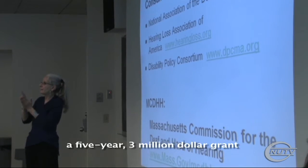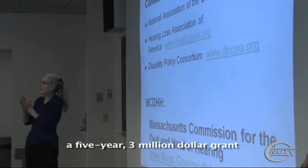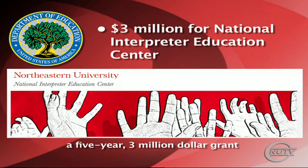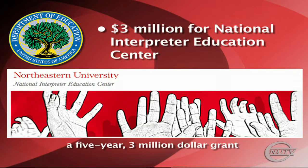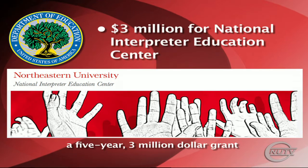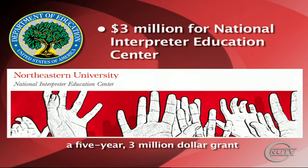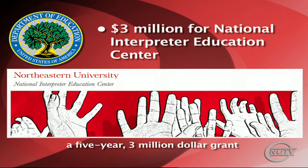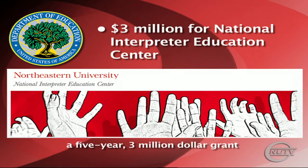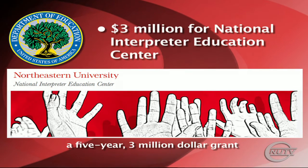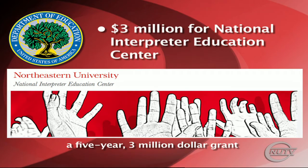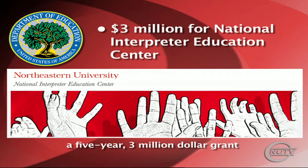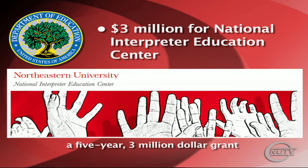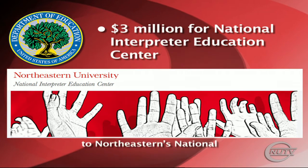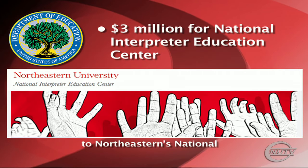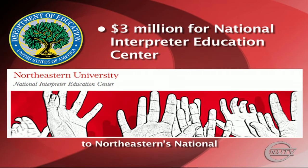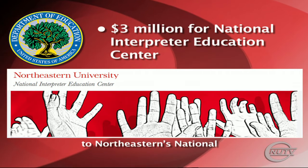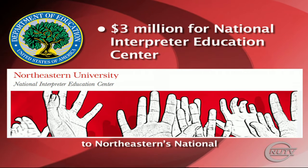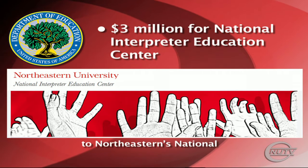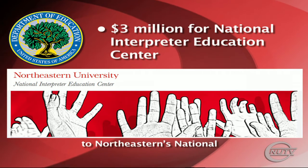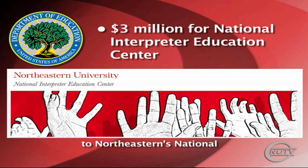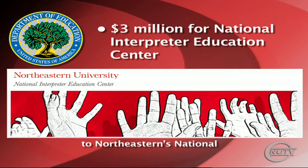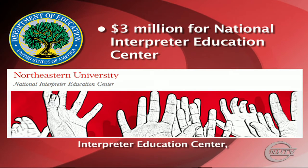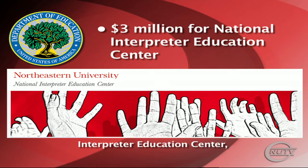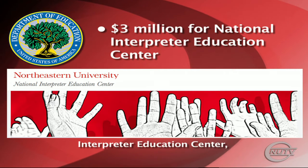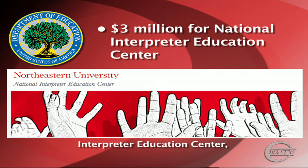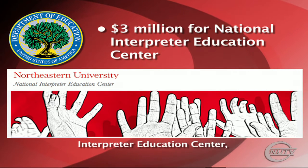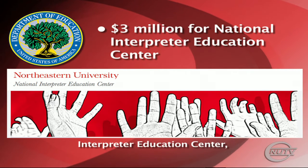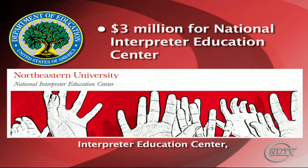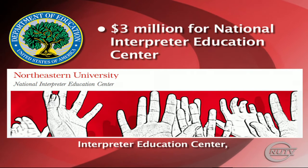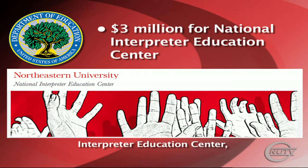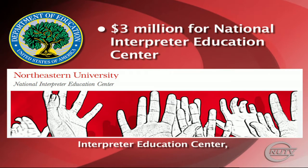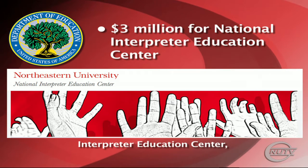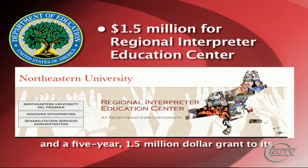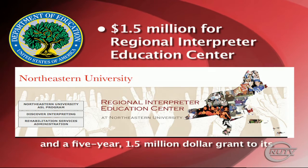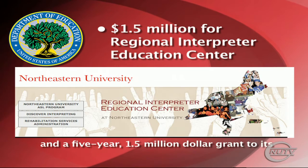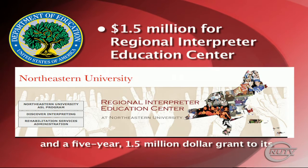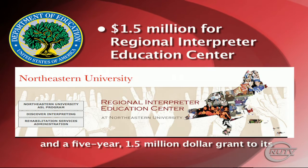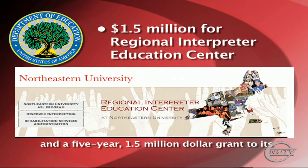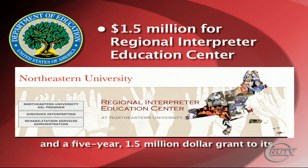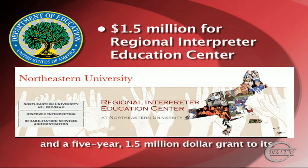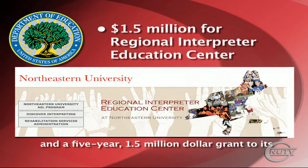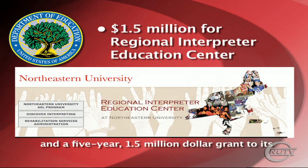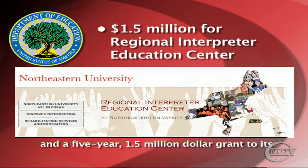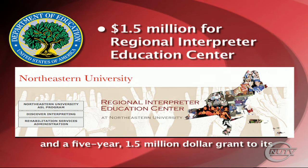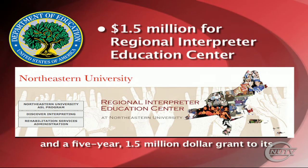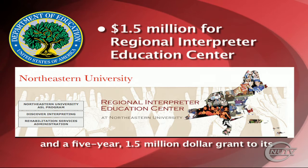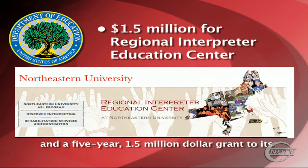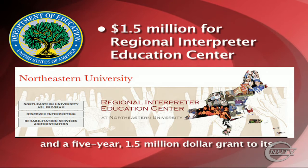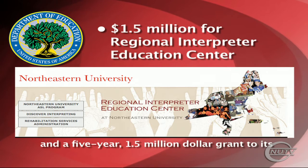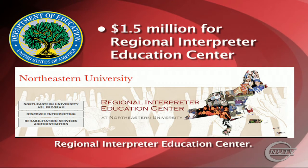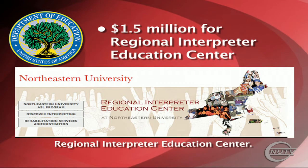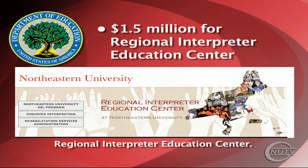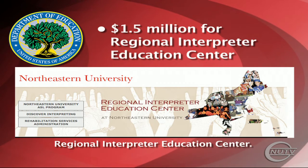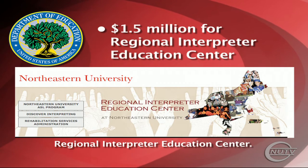awarded a 5-year, $3 million grant to Northeastern's National Interpreter Education Center and a 5-year, $1.5 million